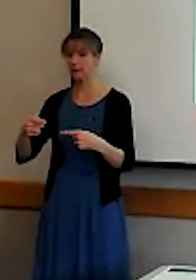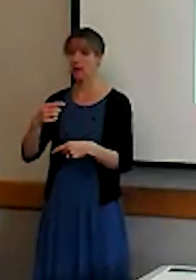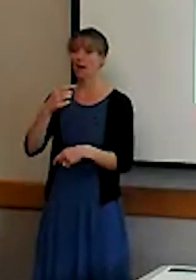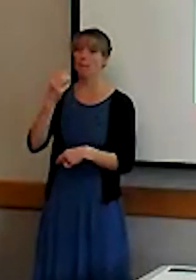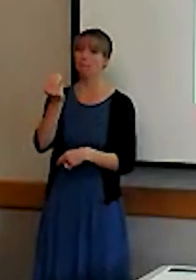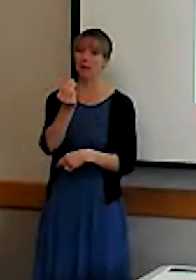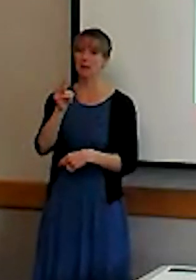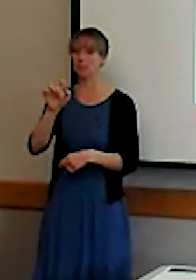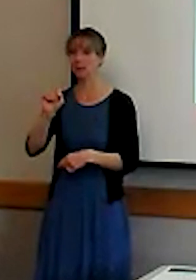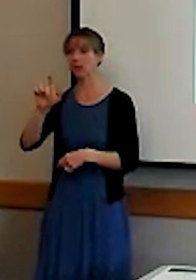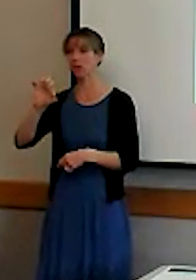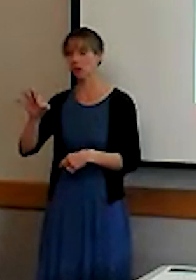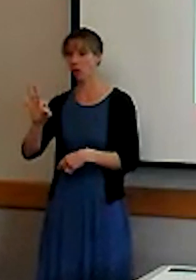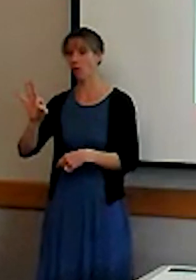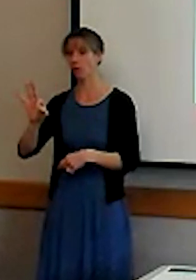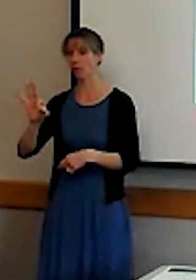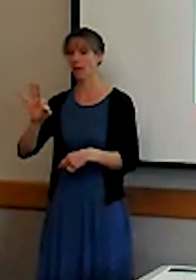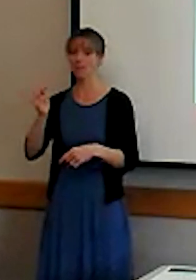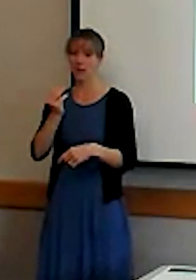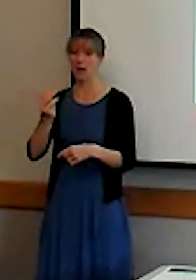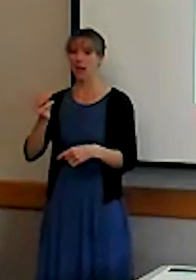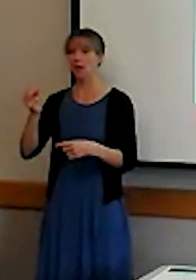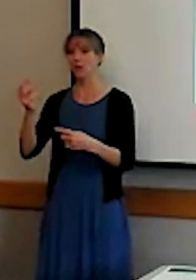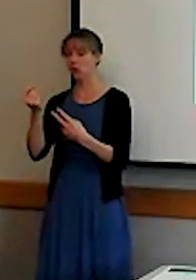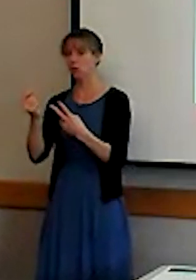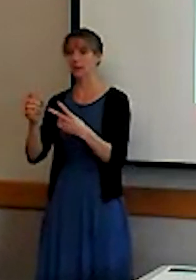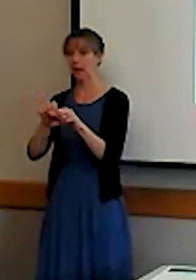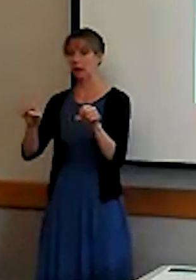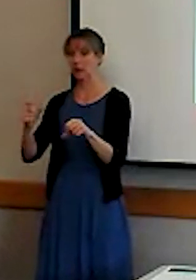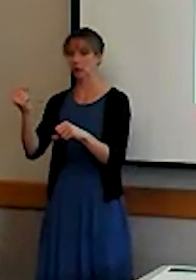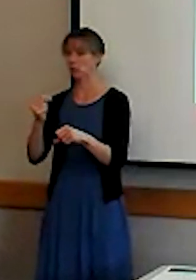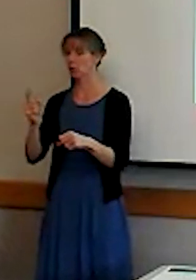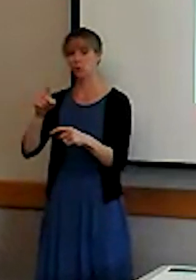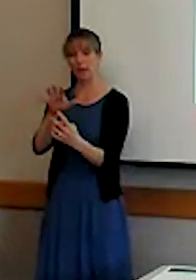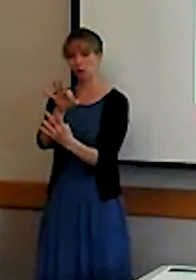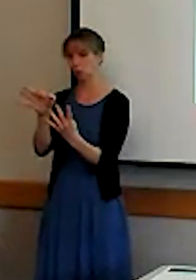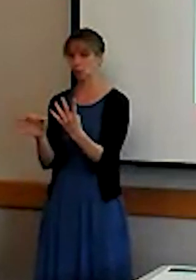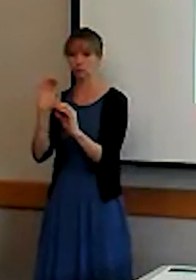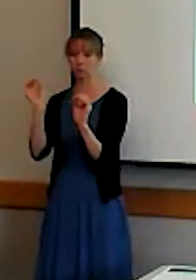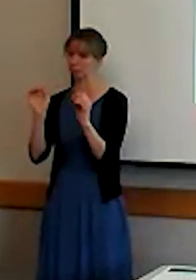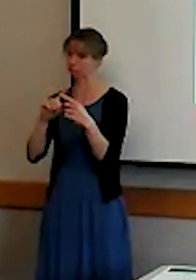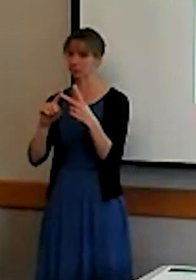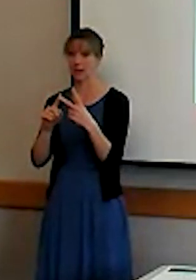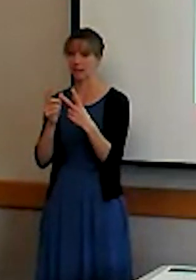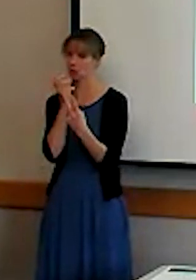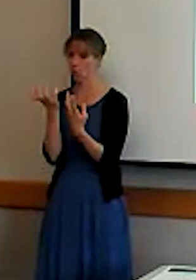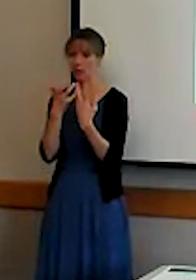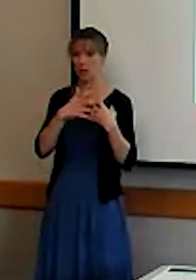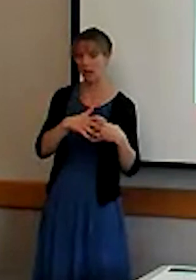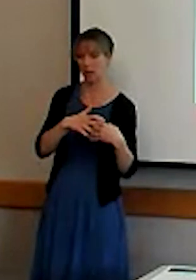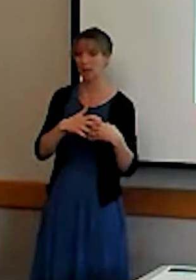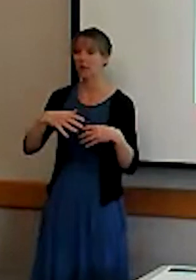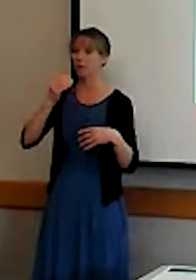Meatloaf Monday, Tuesday is Hot Dog Tuesday, and there's no element of choice, and there's no integration